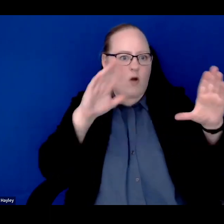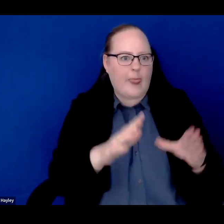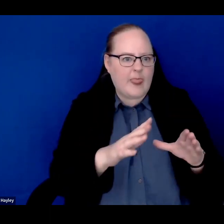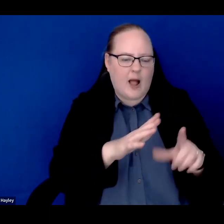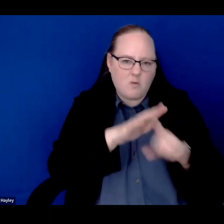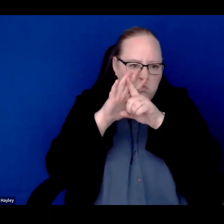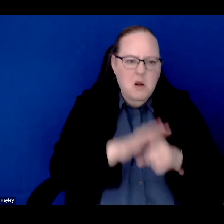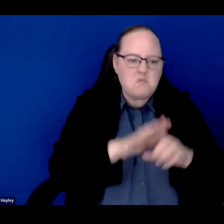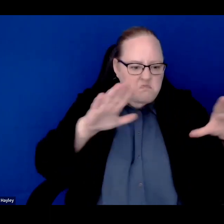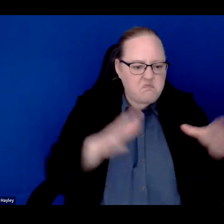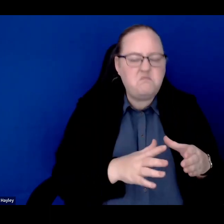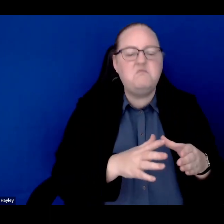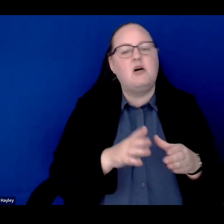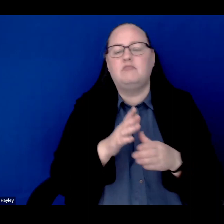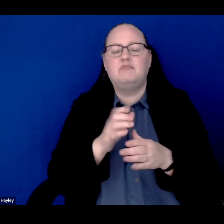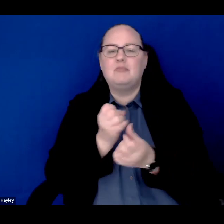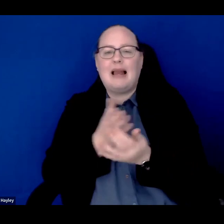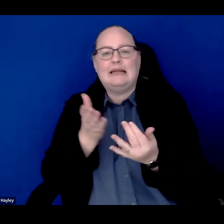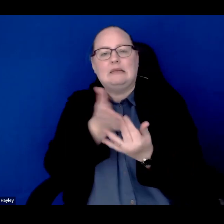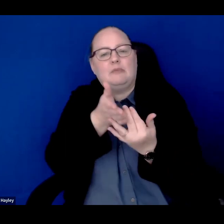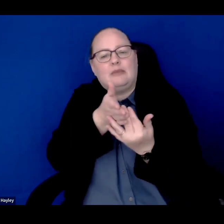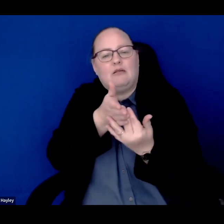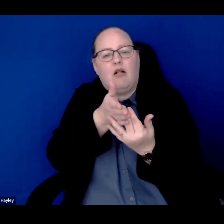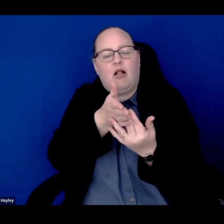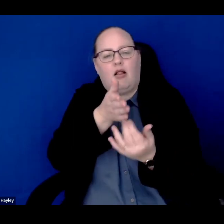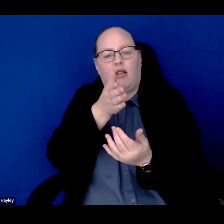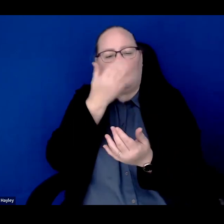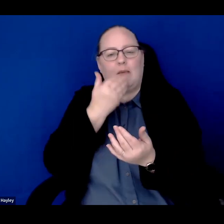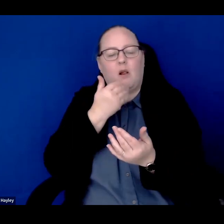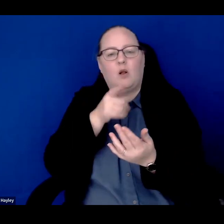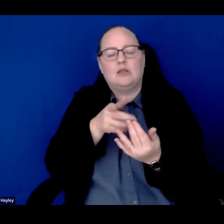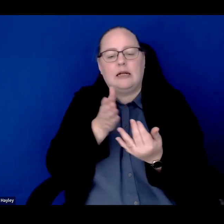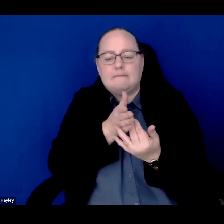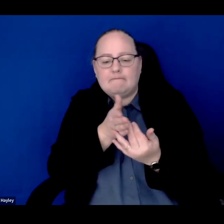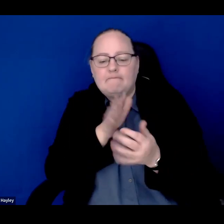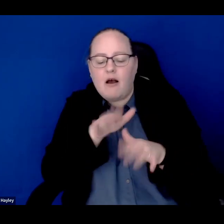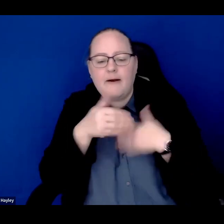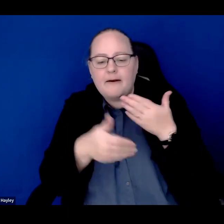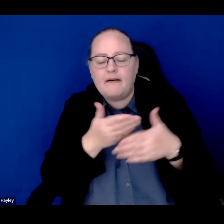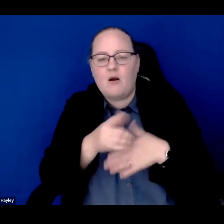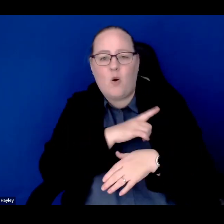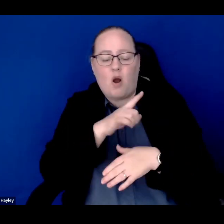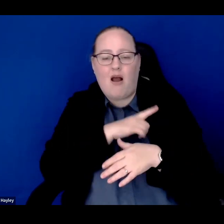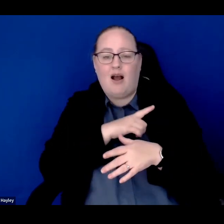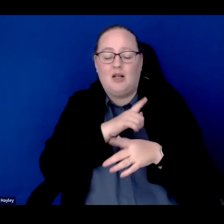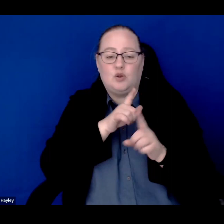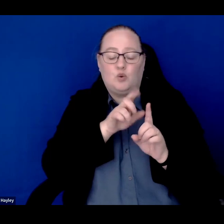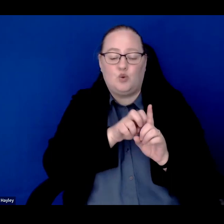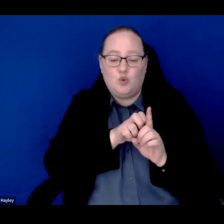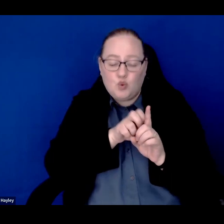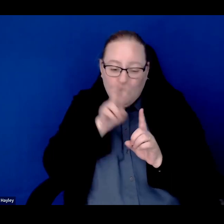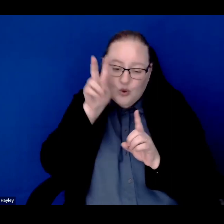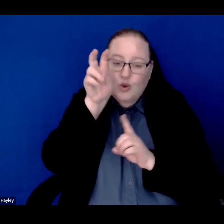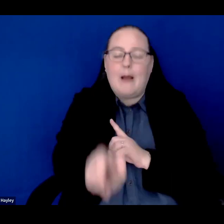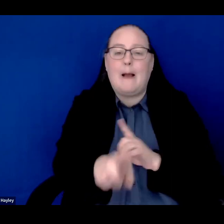good because before there was just like the step was too big to jump from today, like growth-based imperial global capitalism, to just like